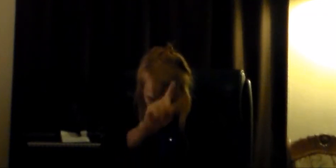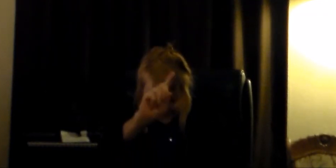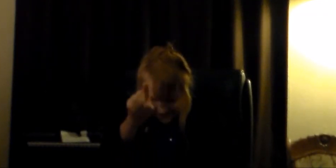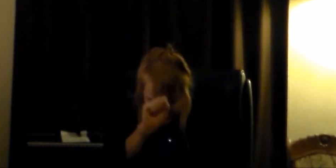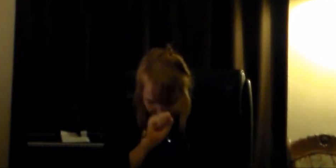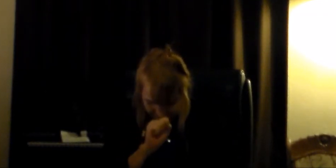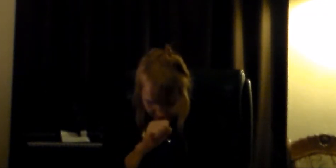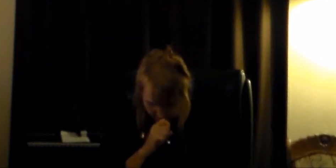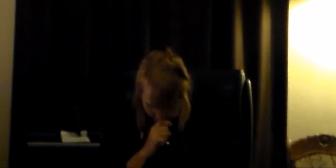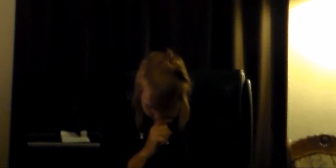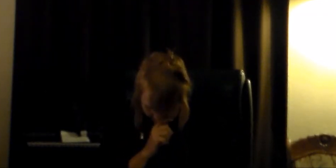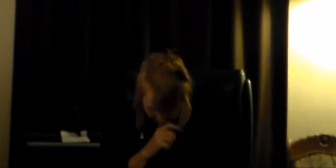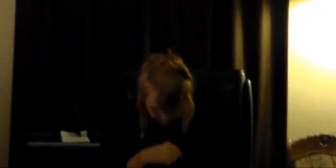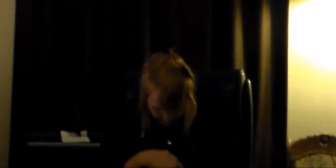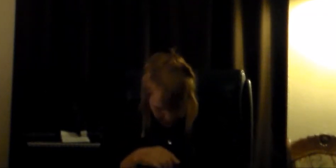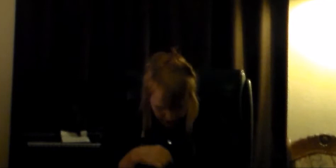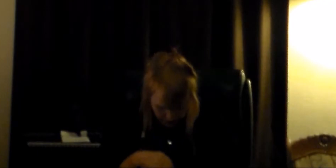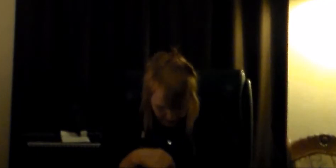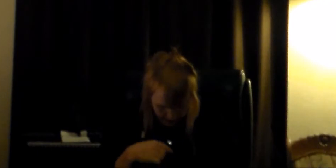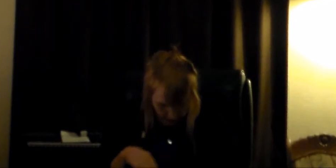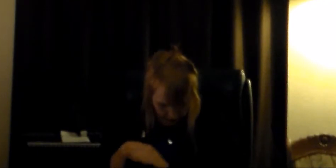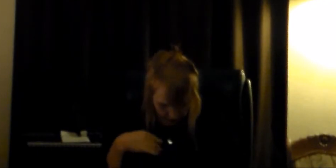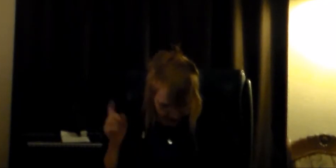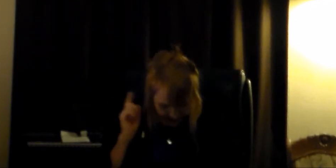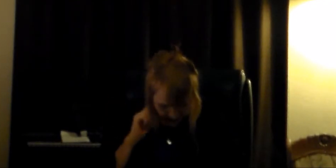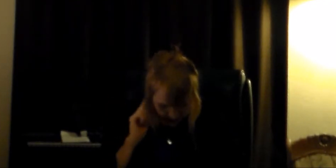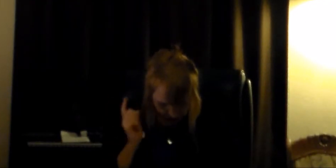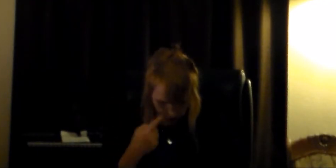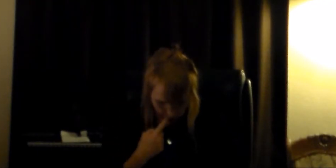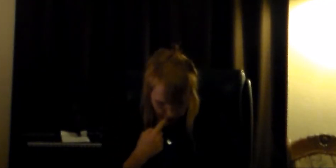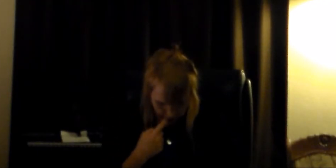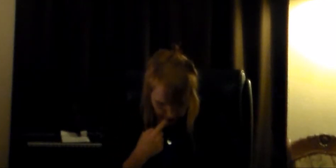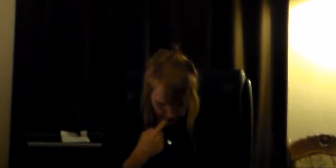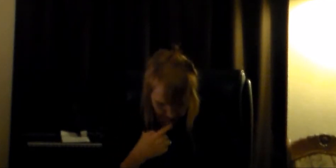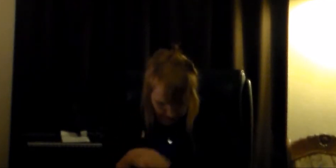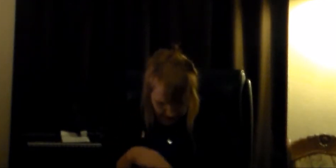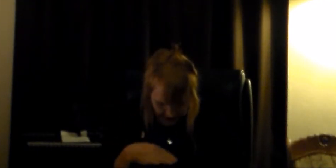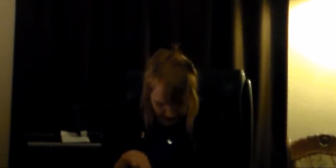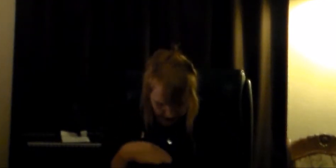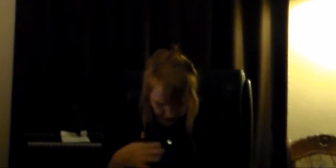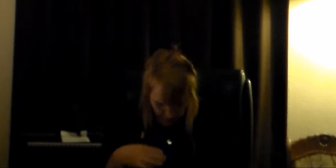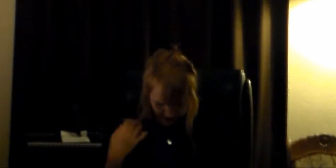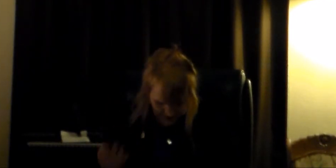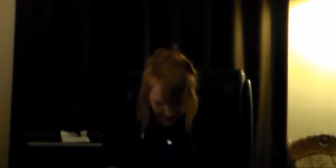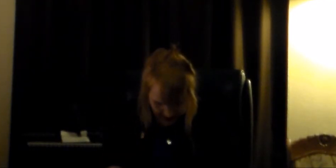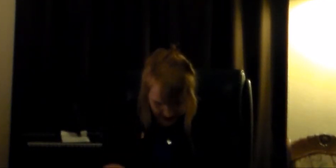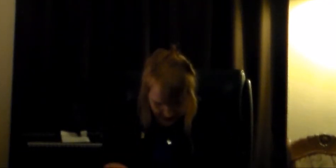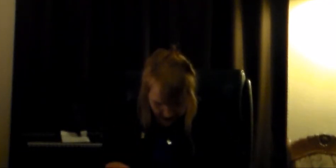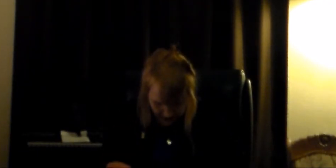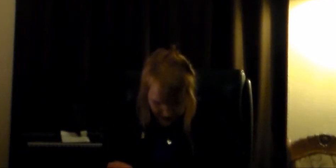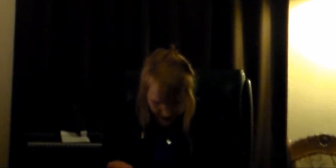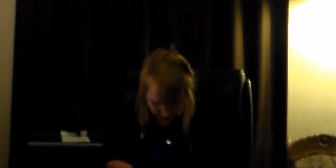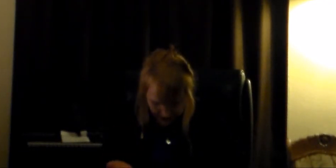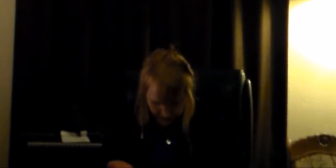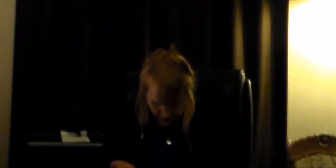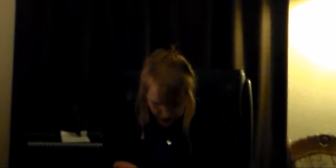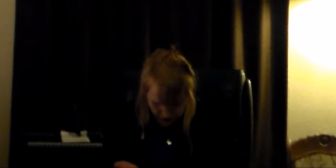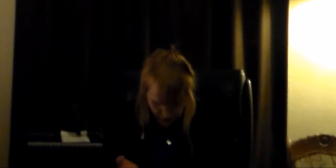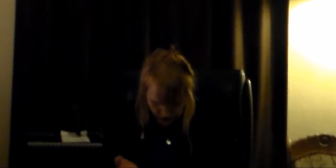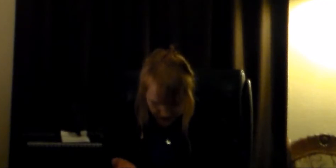it says. Excuse me. Anyone who listens to the word but does not do what it says is like a man person who looks